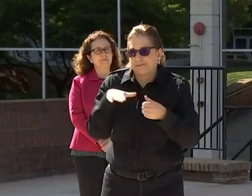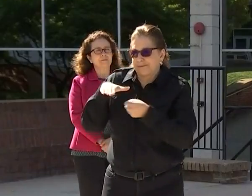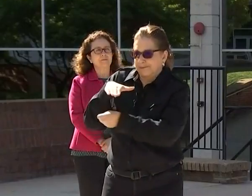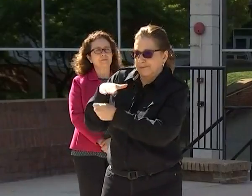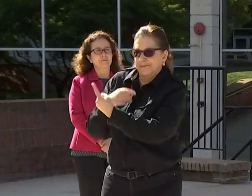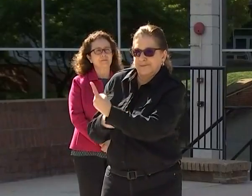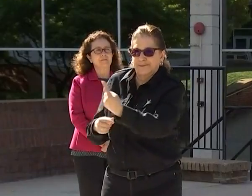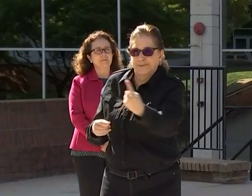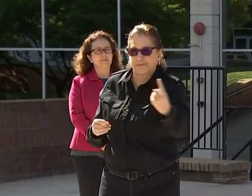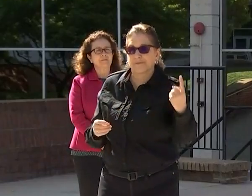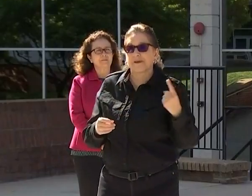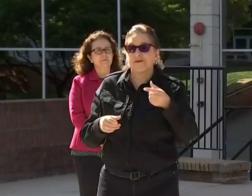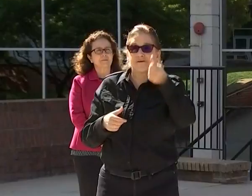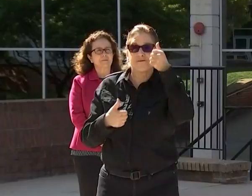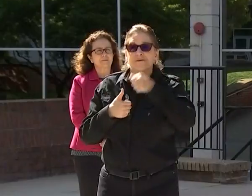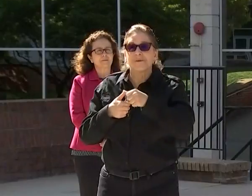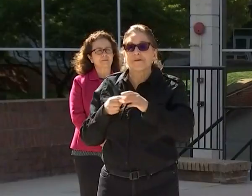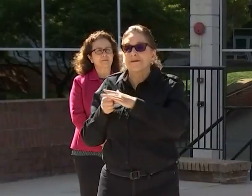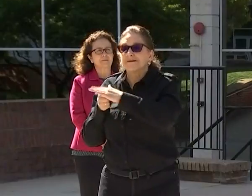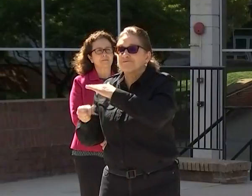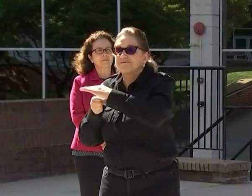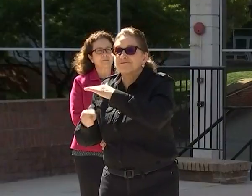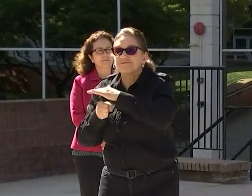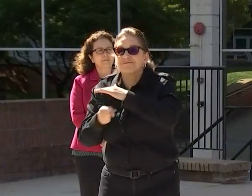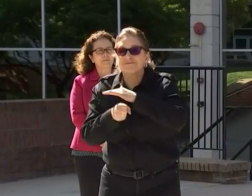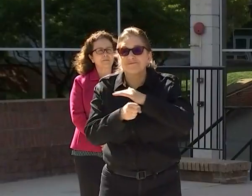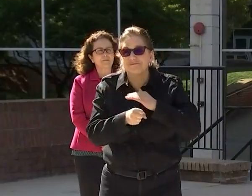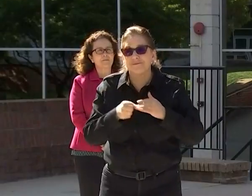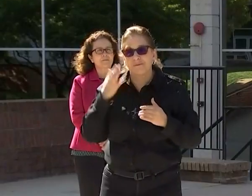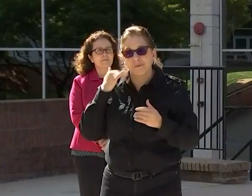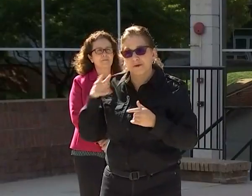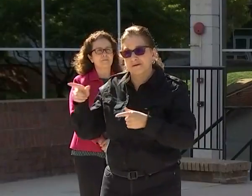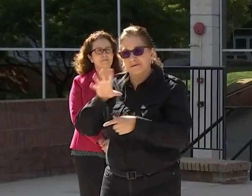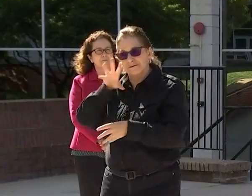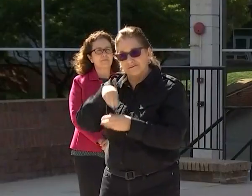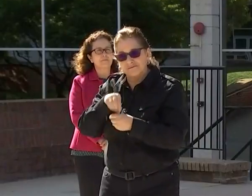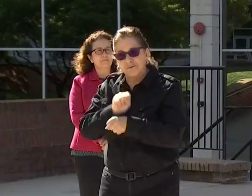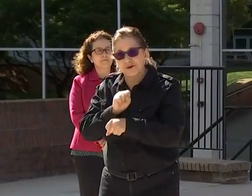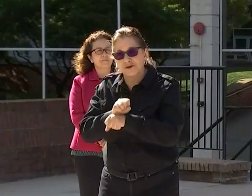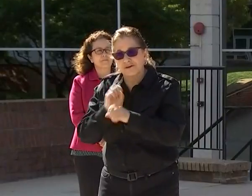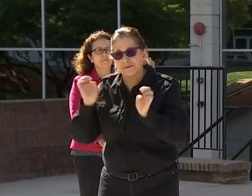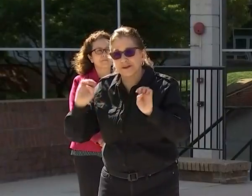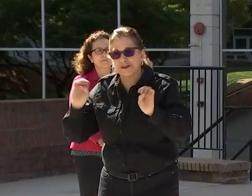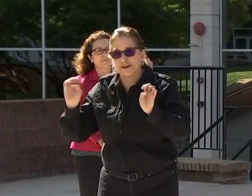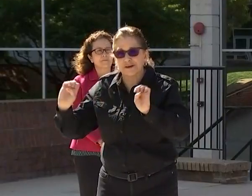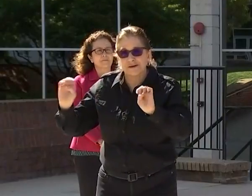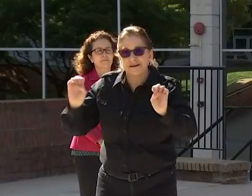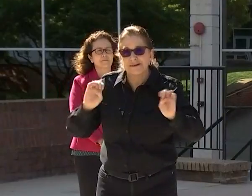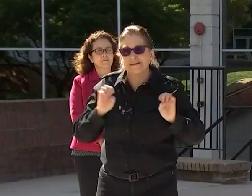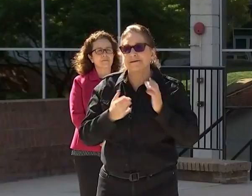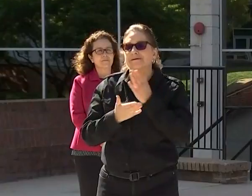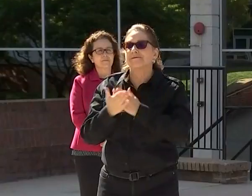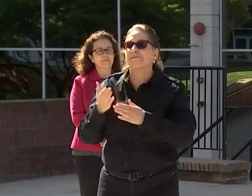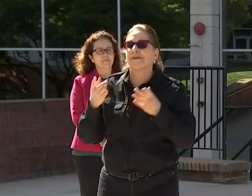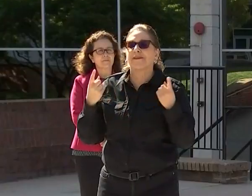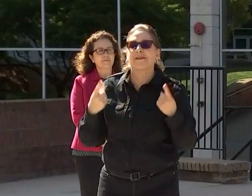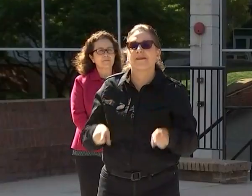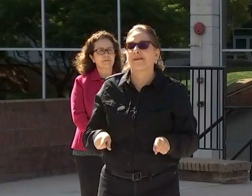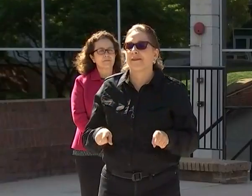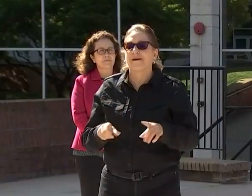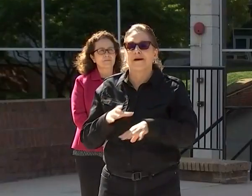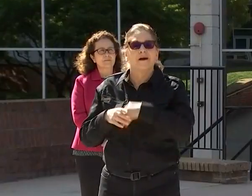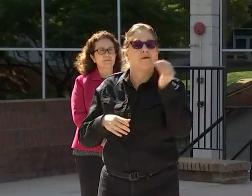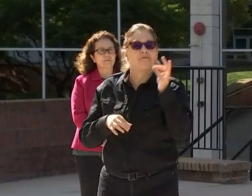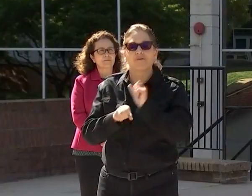of interactions at work. Some of the quarantined individuals are the result of interactions outside of work. For the Metropolitan Police Department, they have